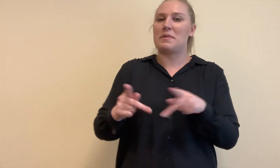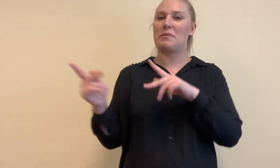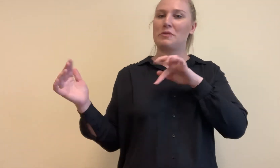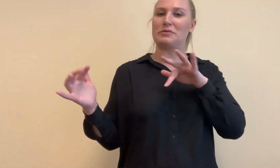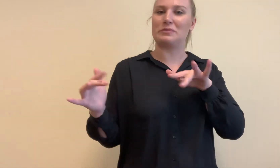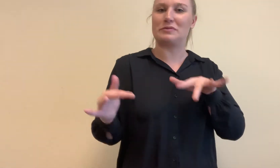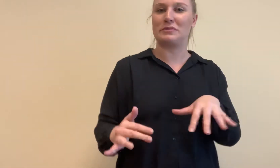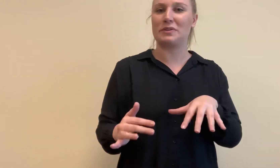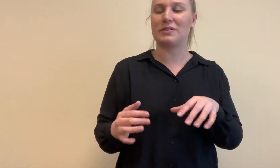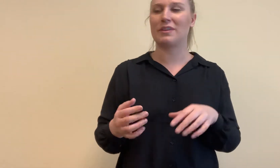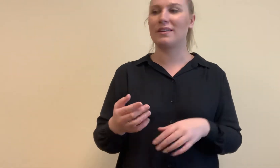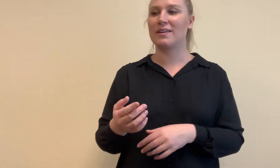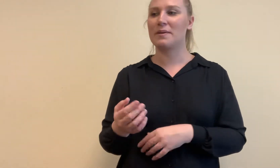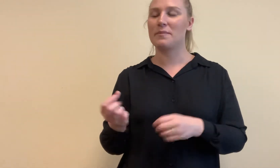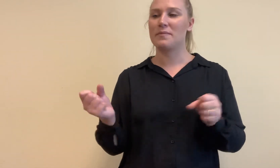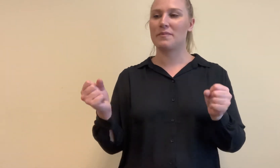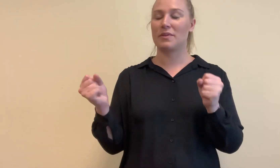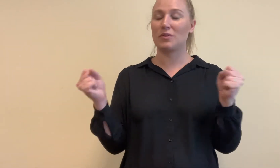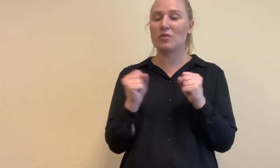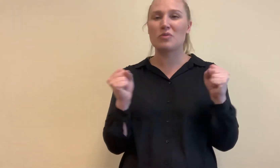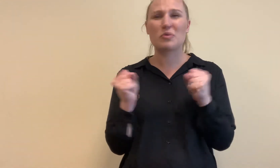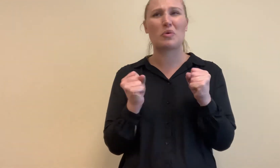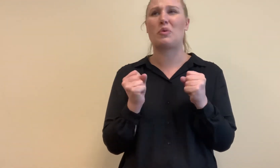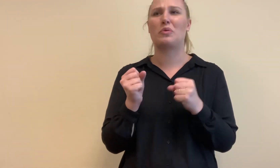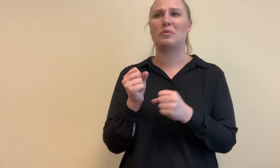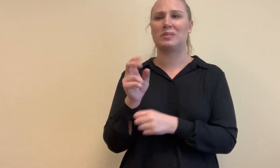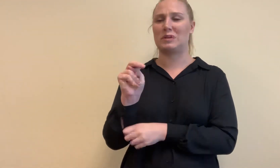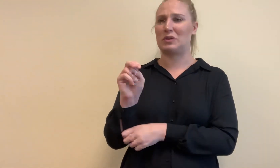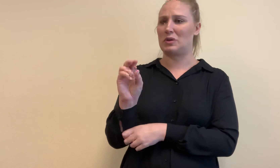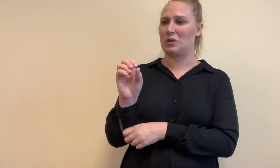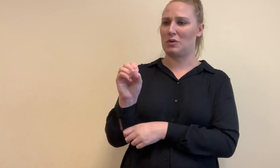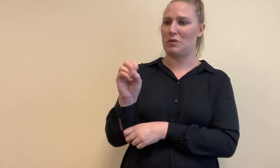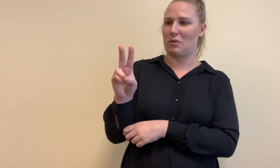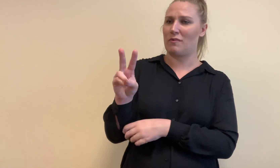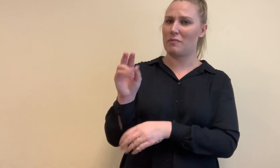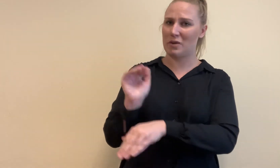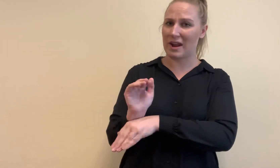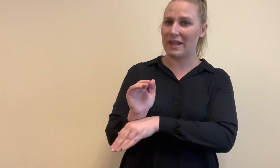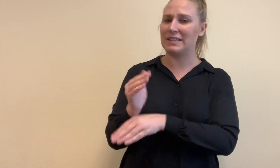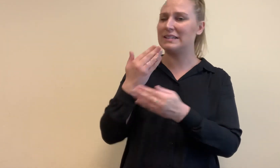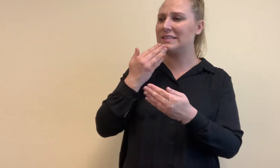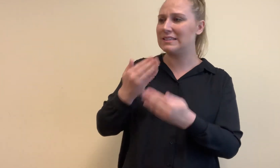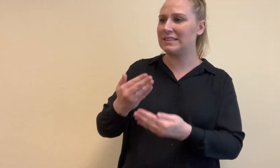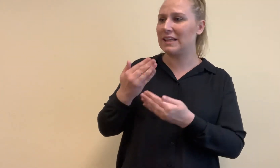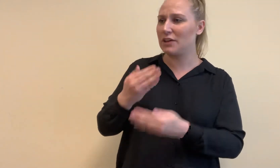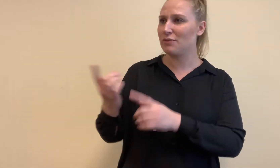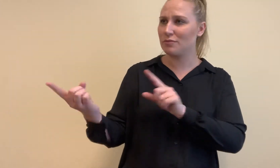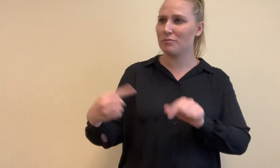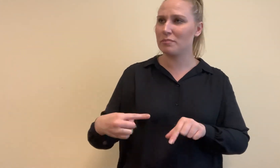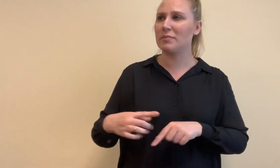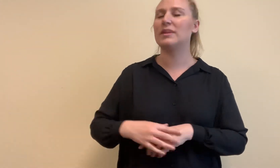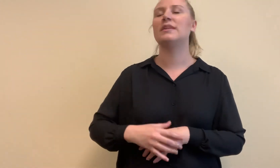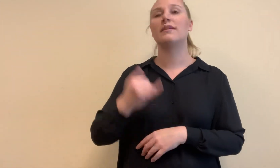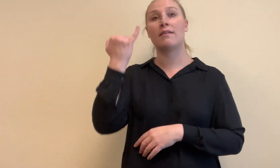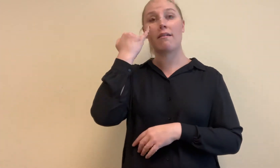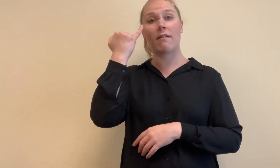an otherwise chilly evening in November, thank you very much for being a part of this. And if you have more questions, we're going to be